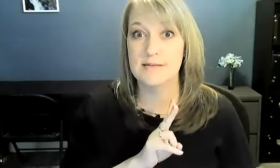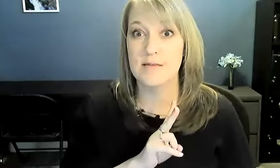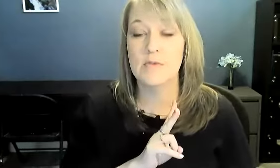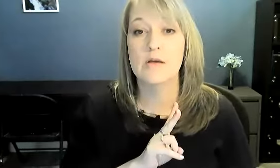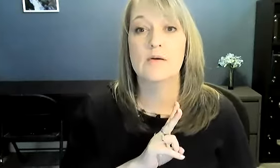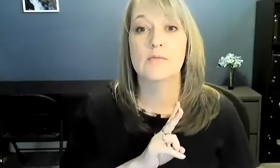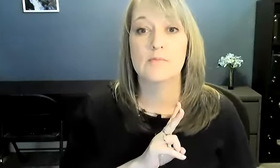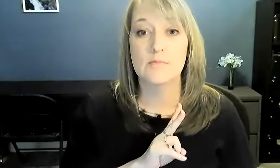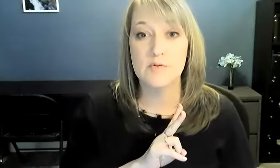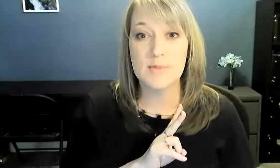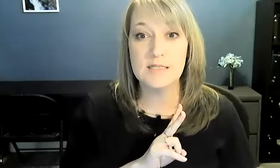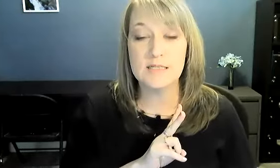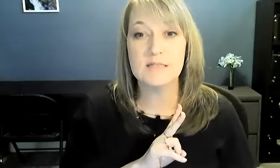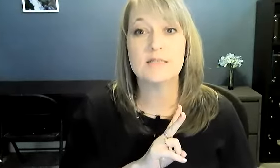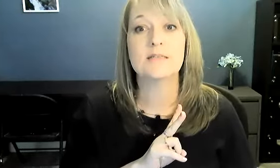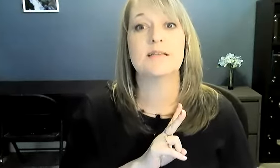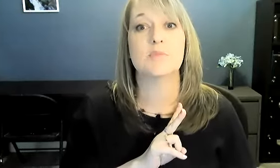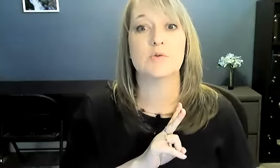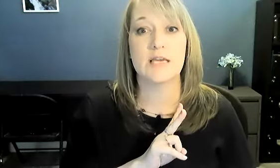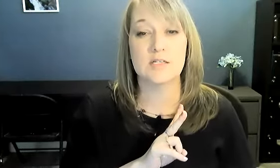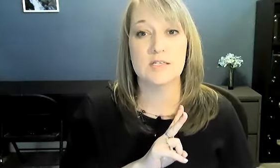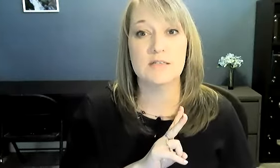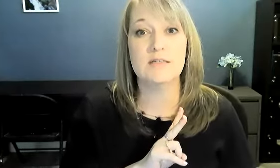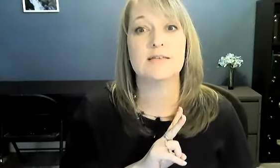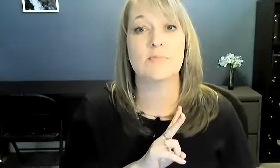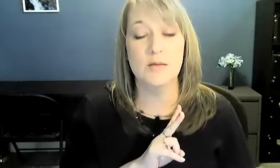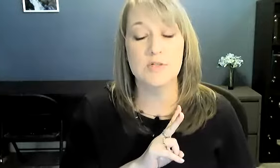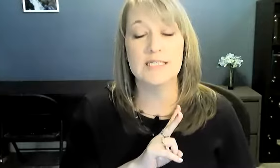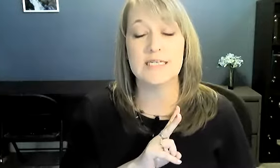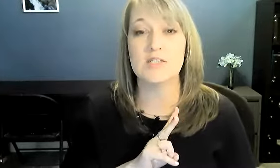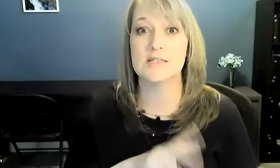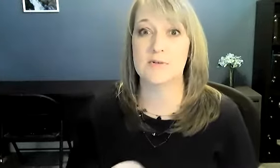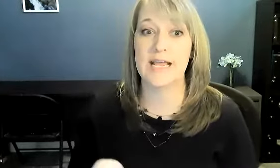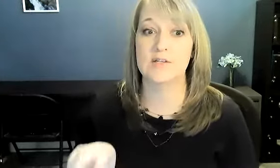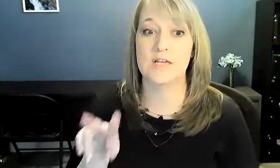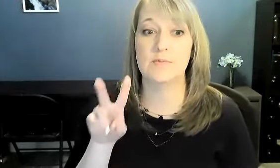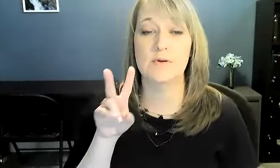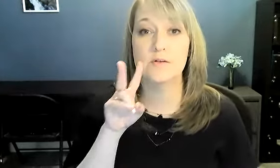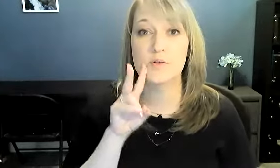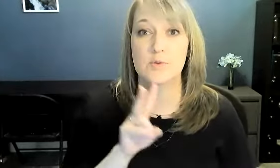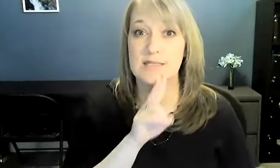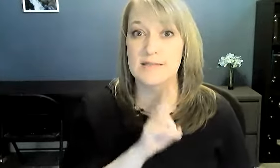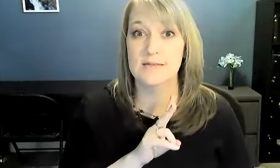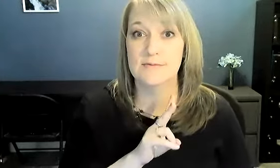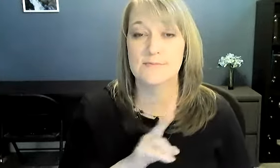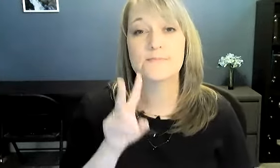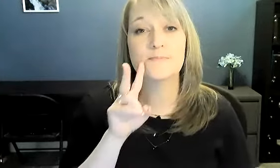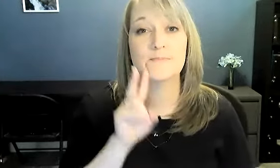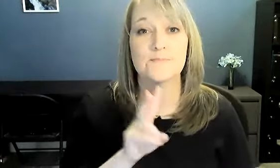Same movement, same location, same palm orientation, different hand shape. Twins.